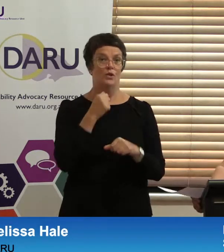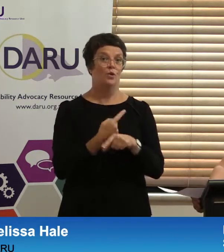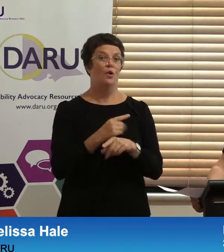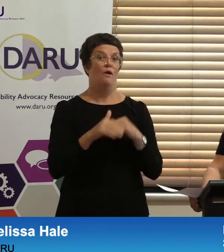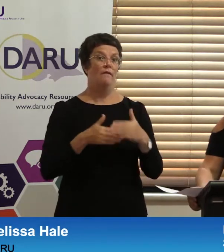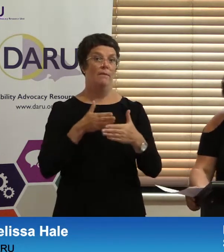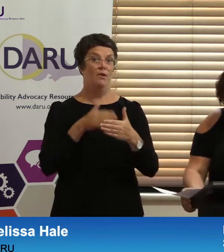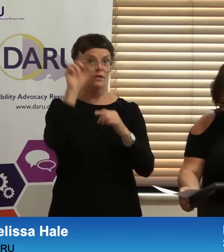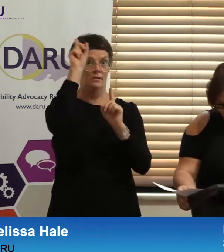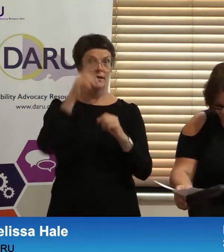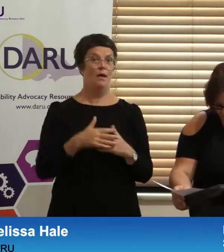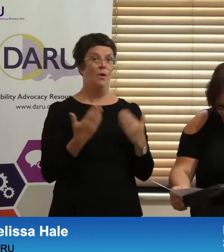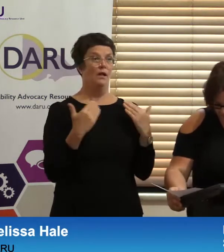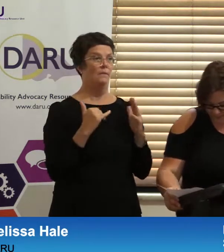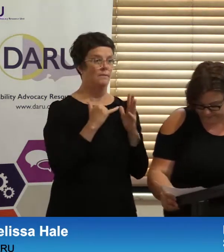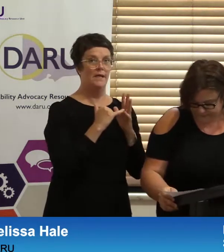Stephanie.